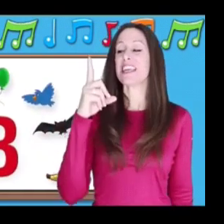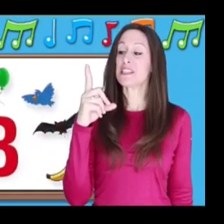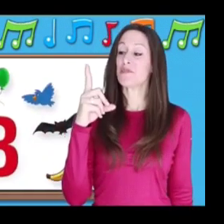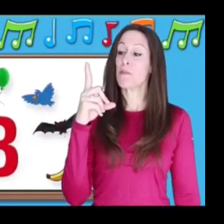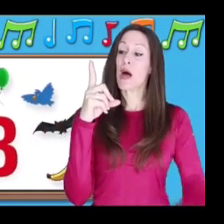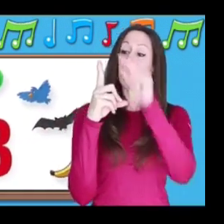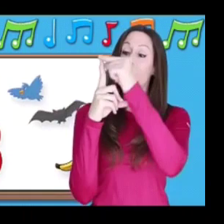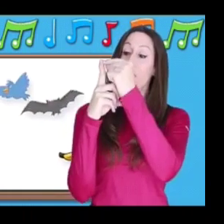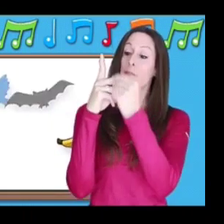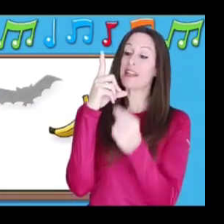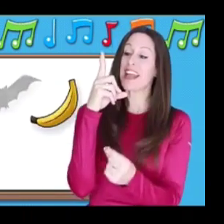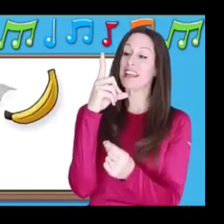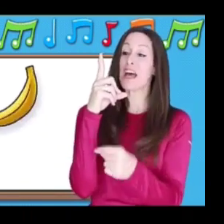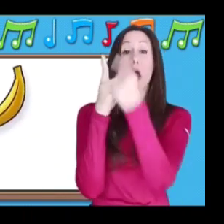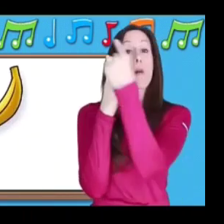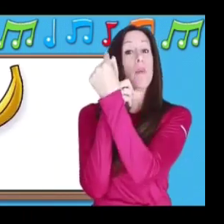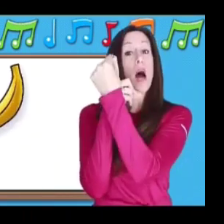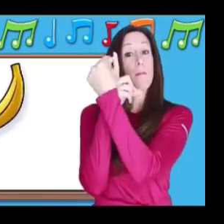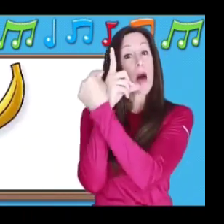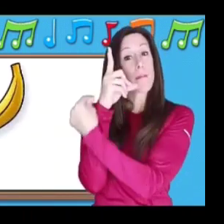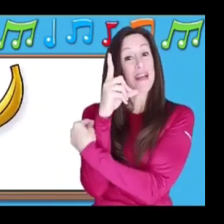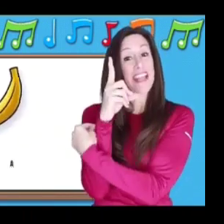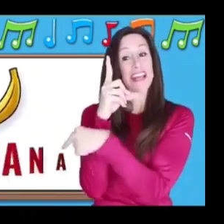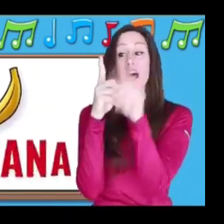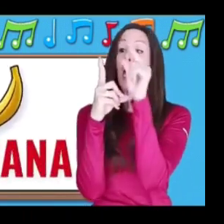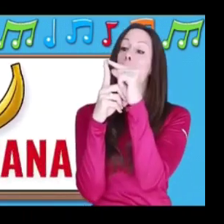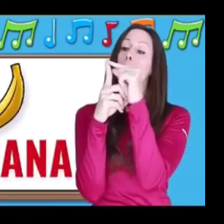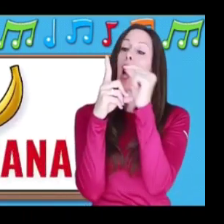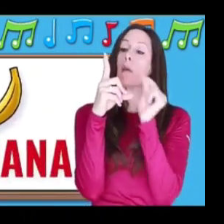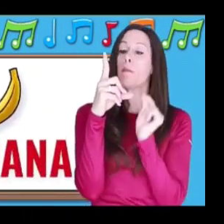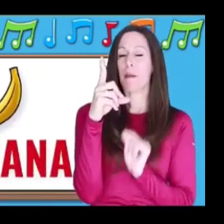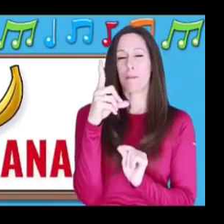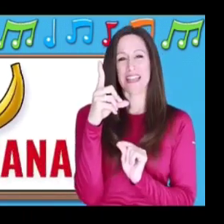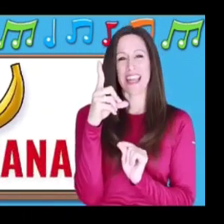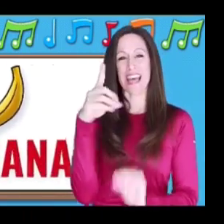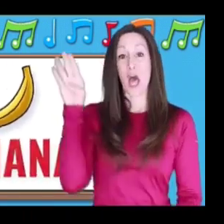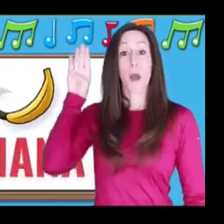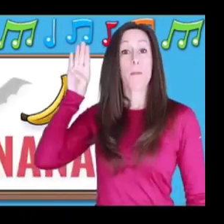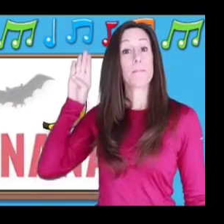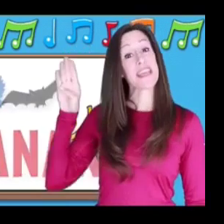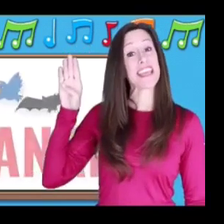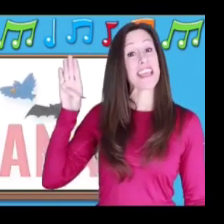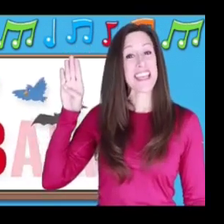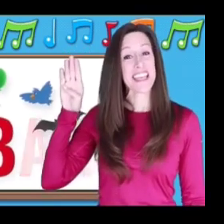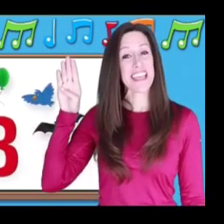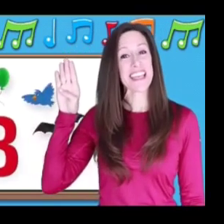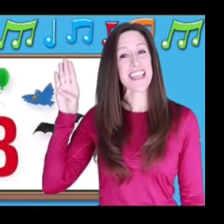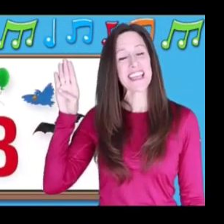B is for banana, banana, banana. B is